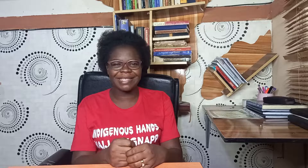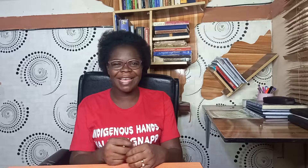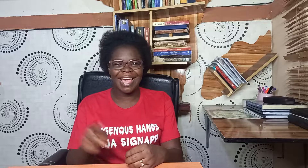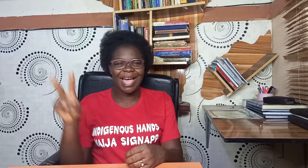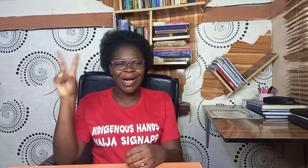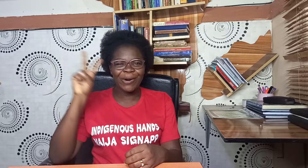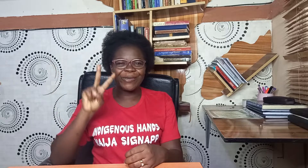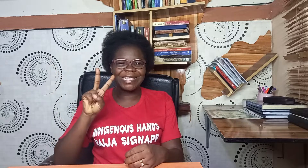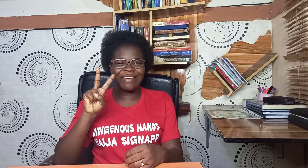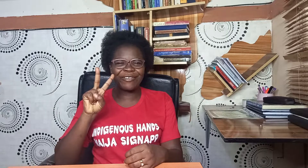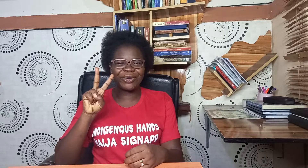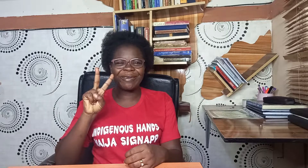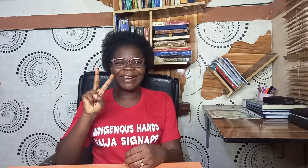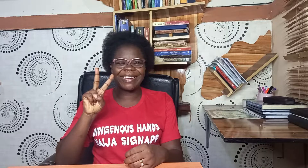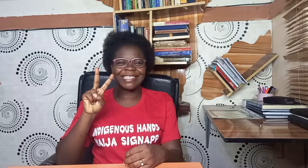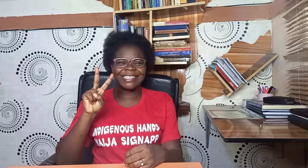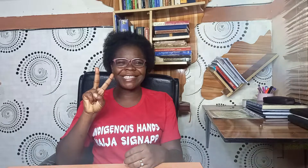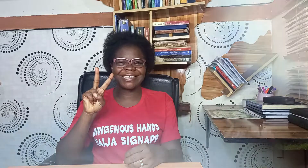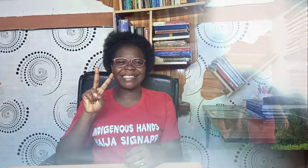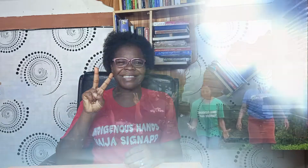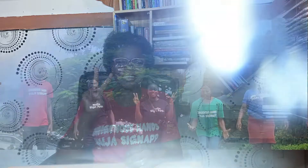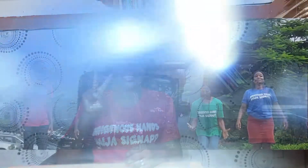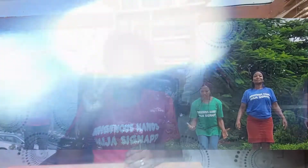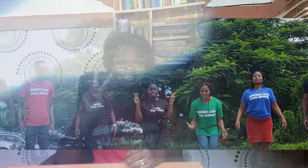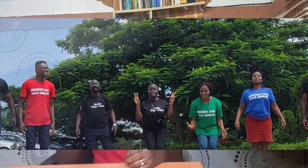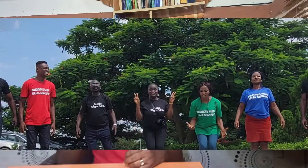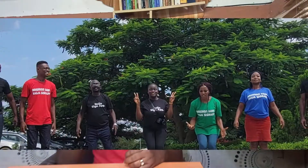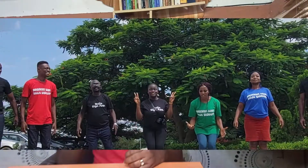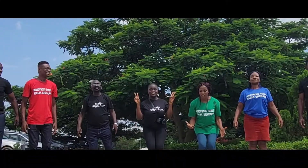environment. It's time for human rights.